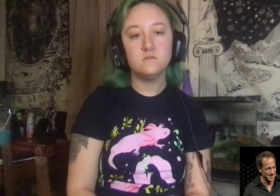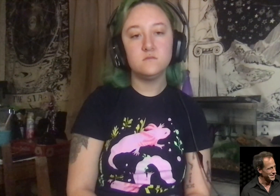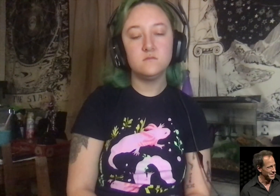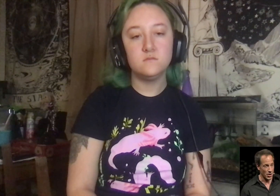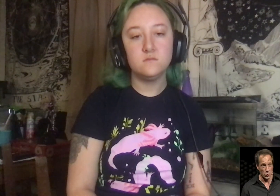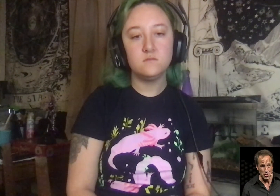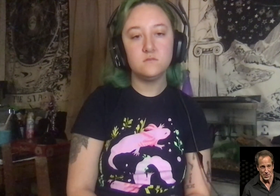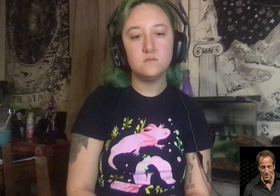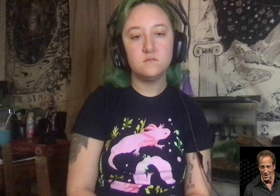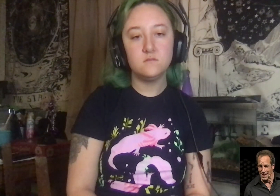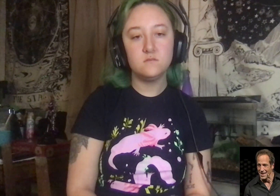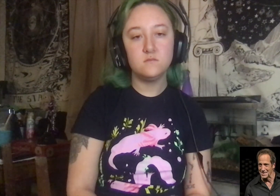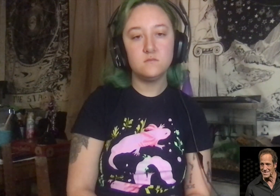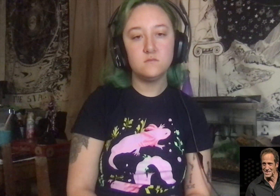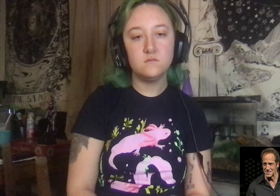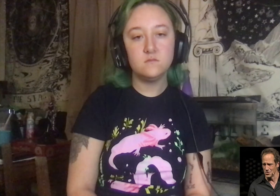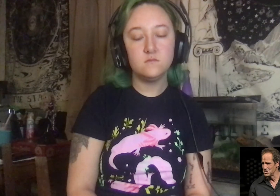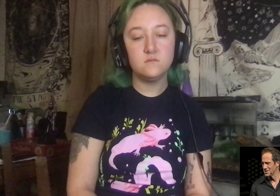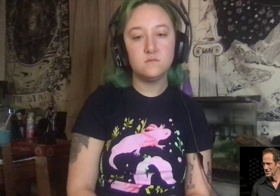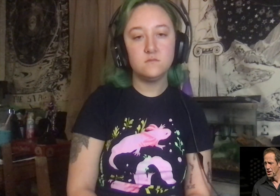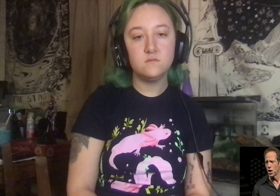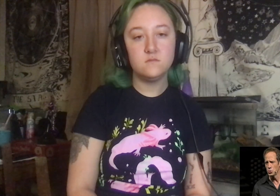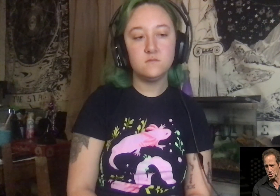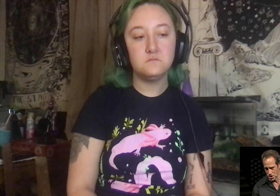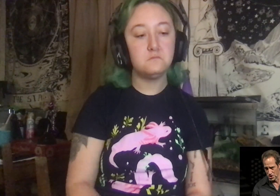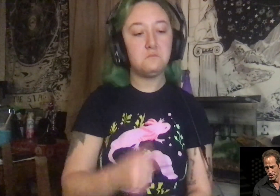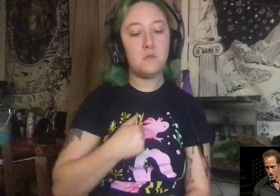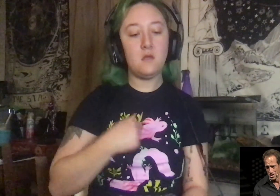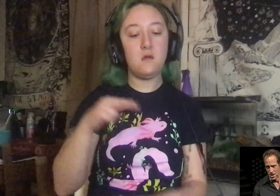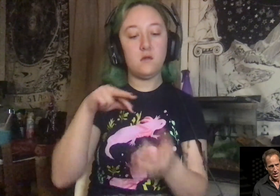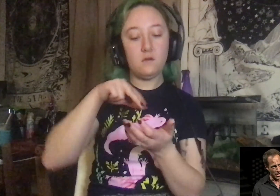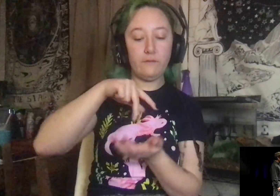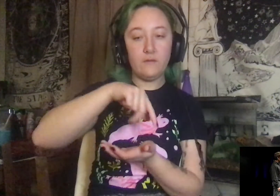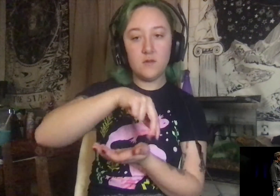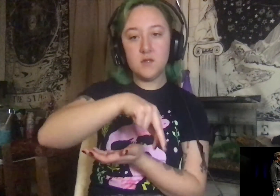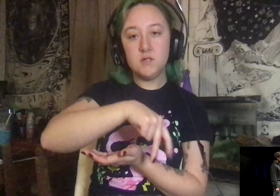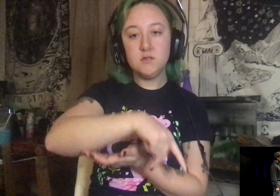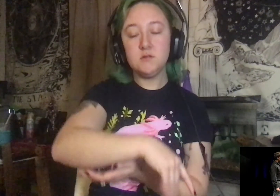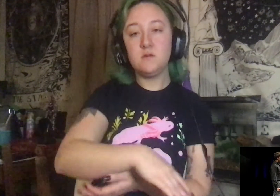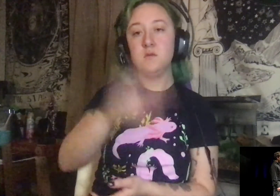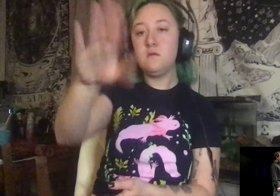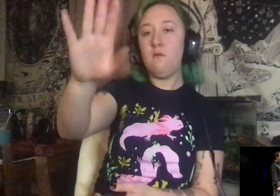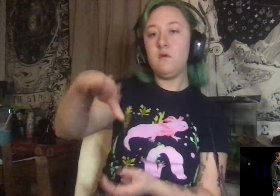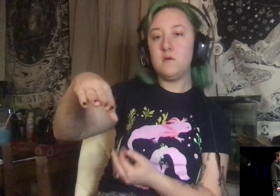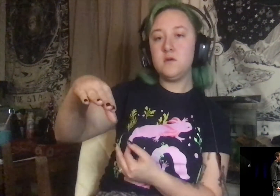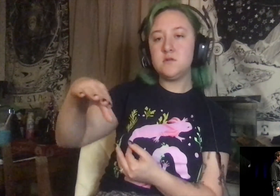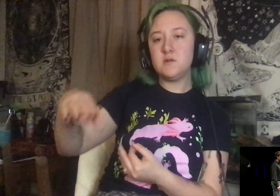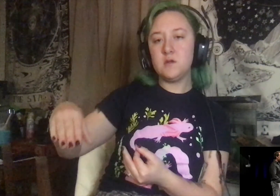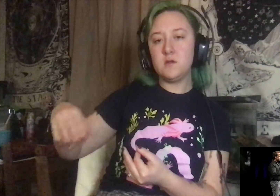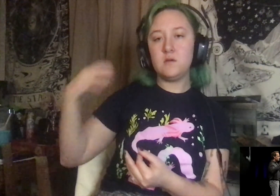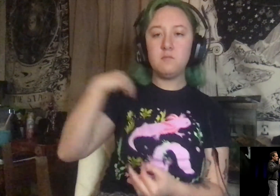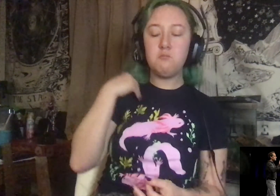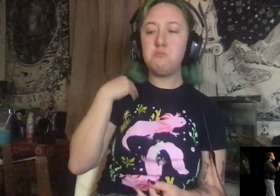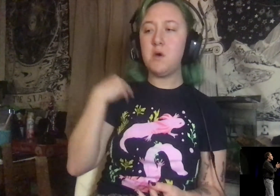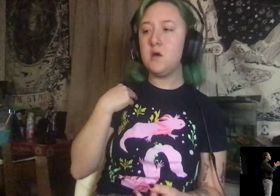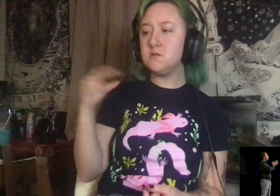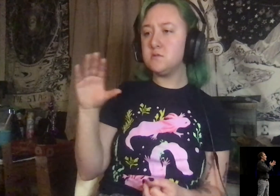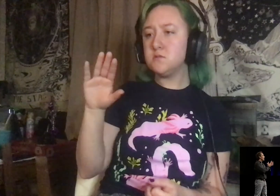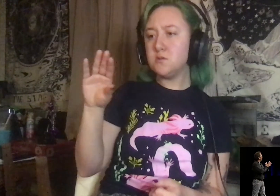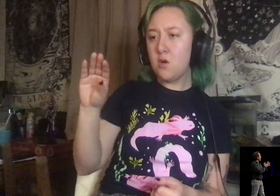Captain, OSHA? And he says, OSHA, ocean. And he points out there,